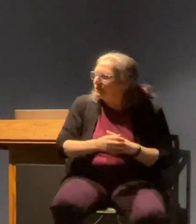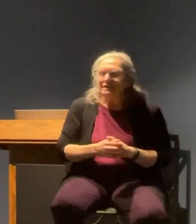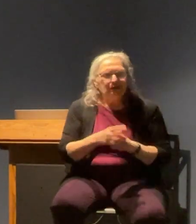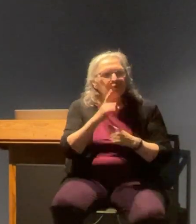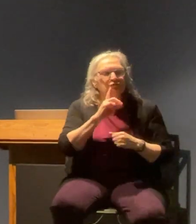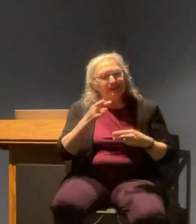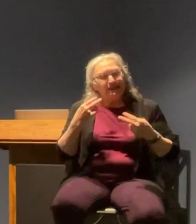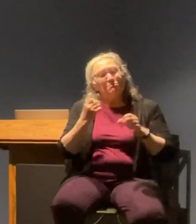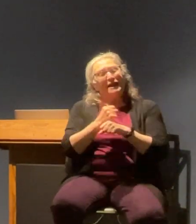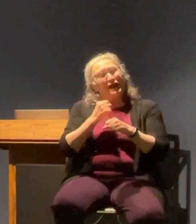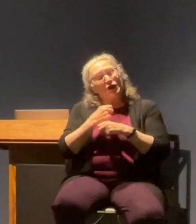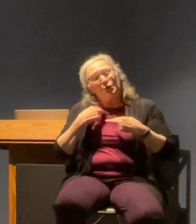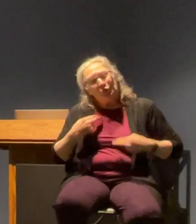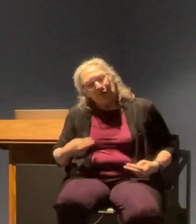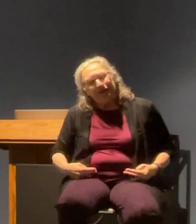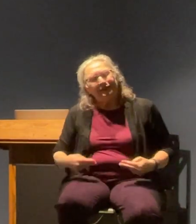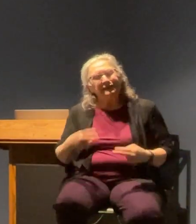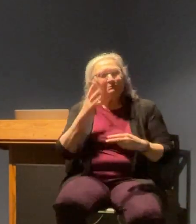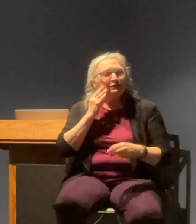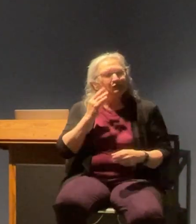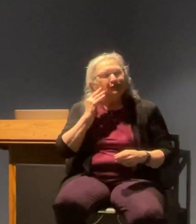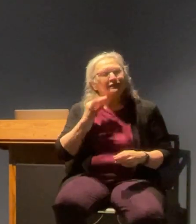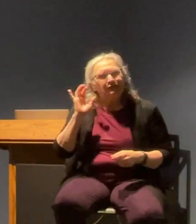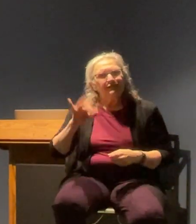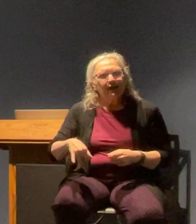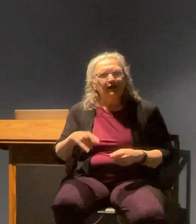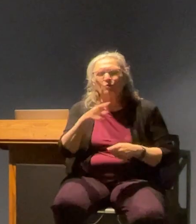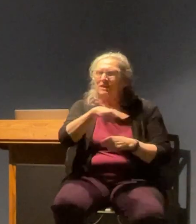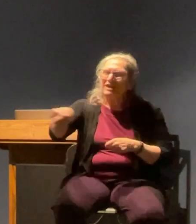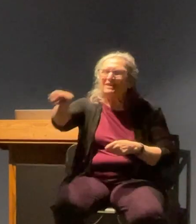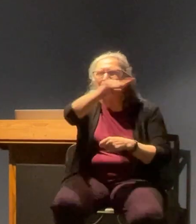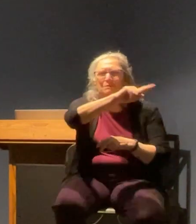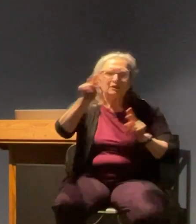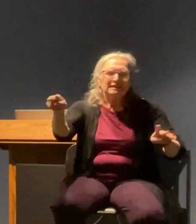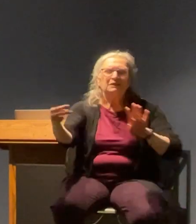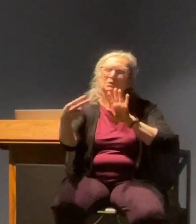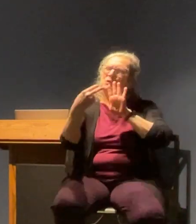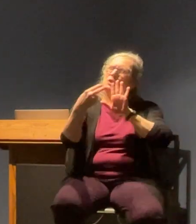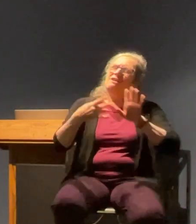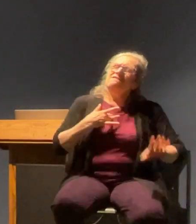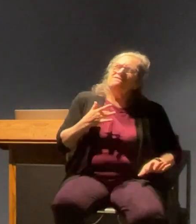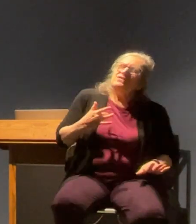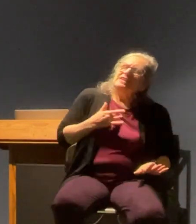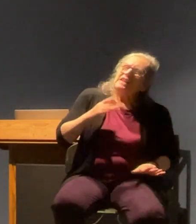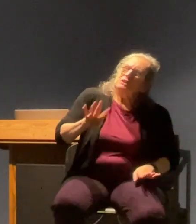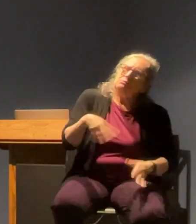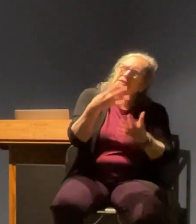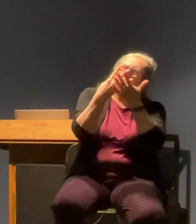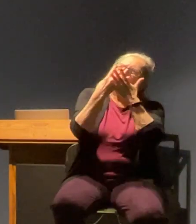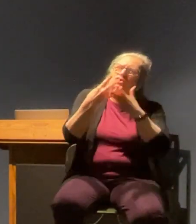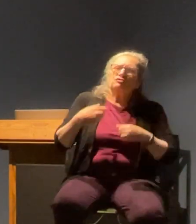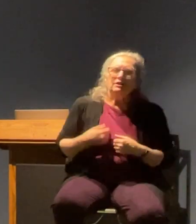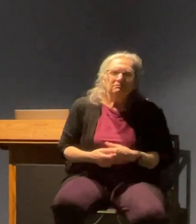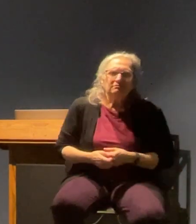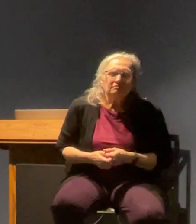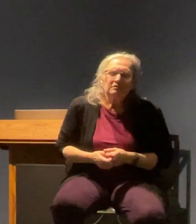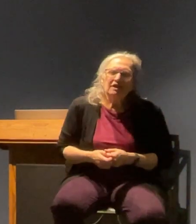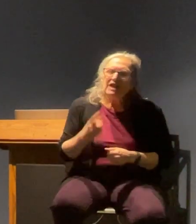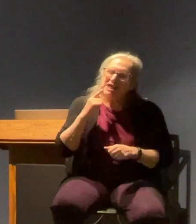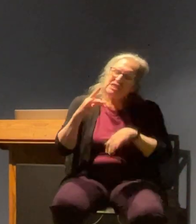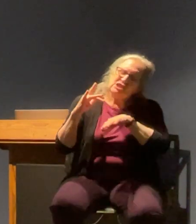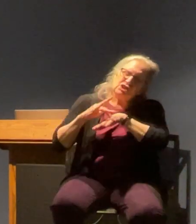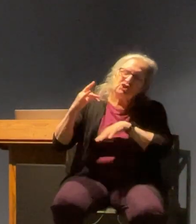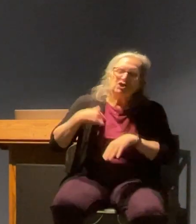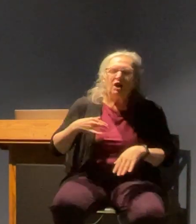us, it was giving viewers, what does it feel like to be incarcerated? This exhibition didn't just touch on fashion, it touched